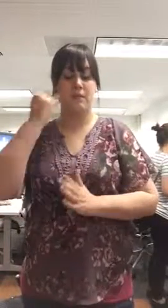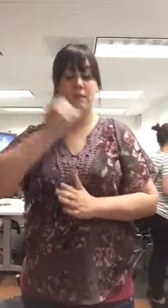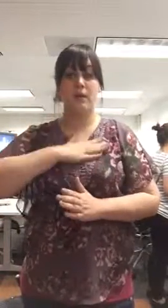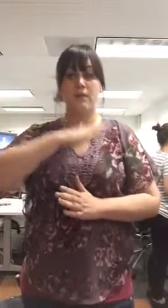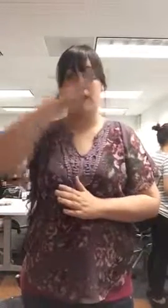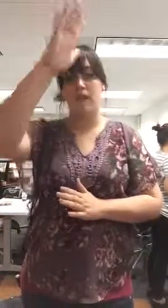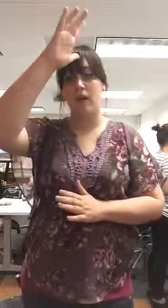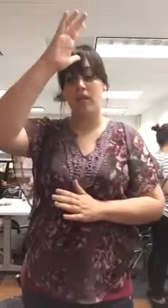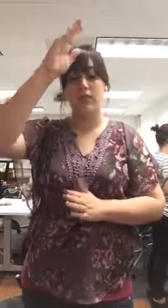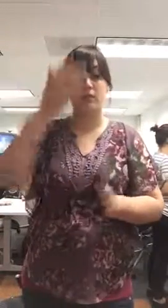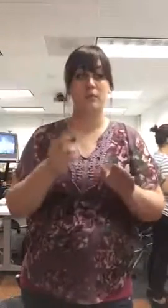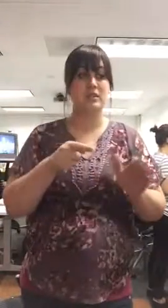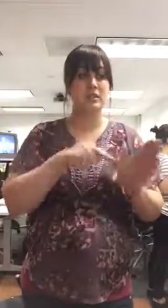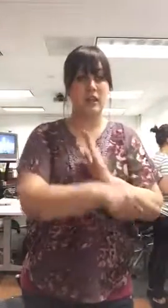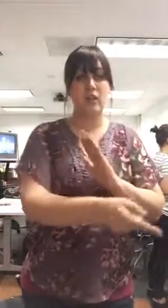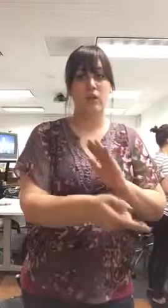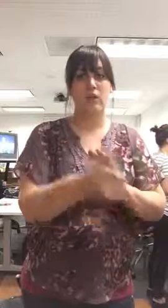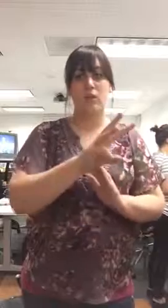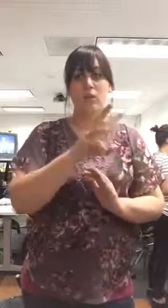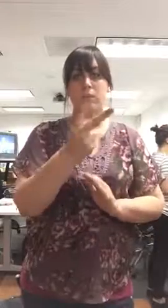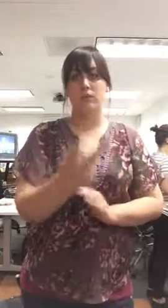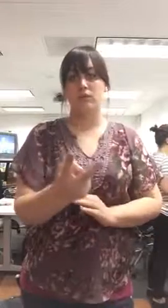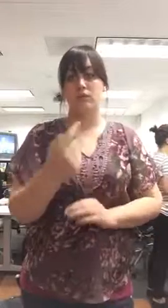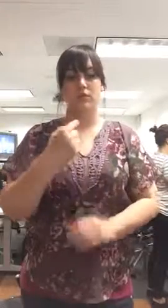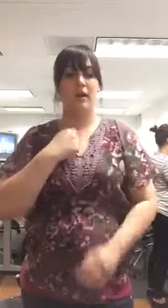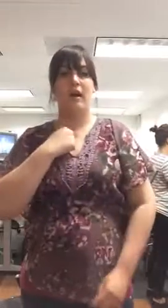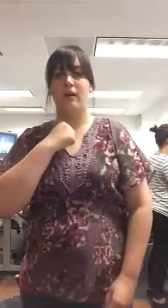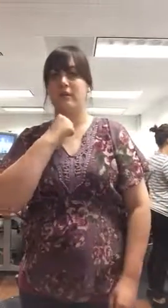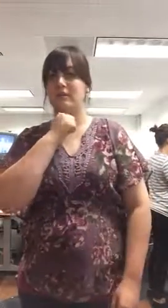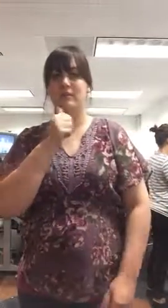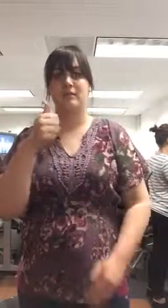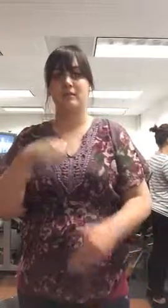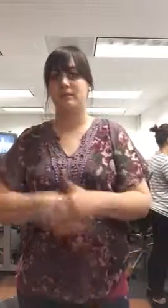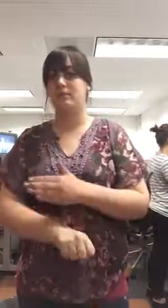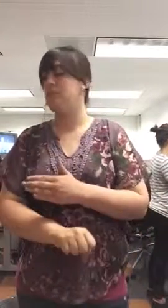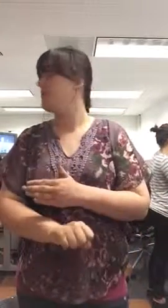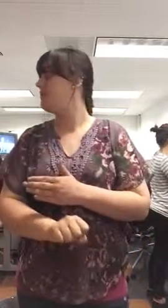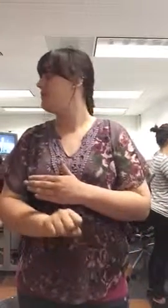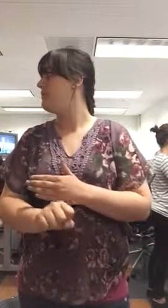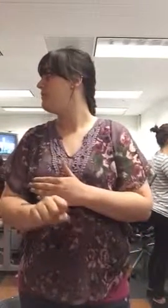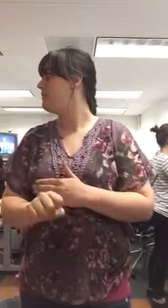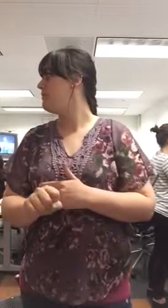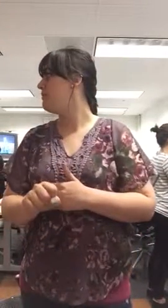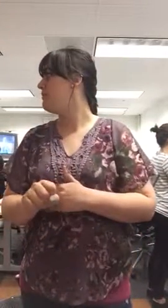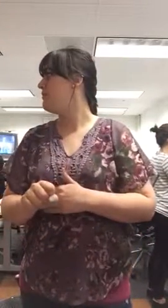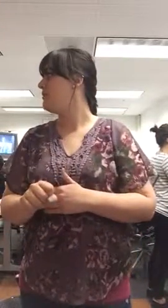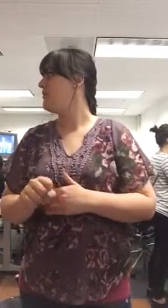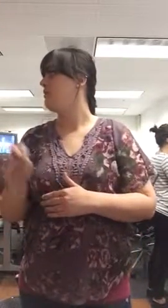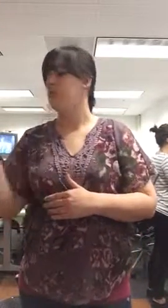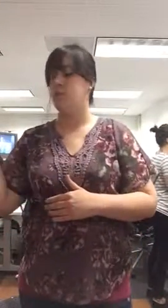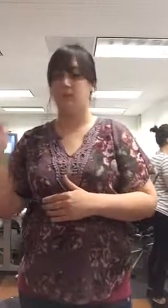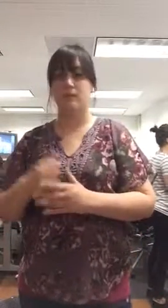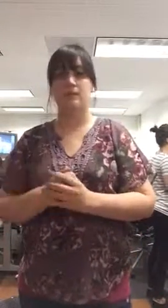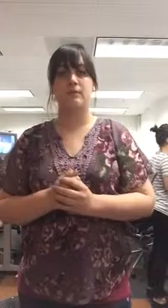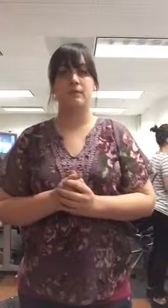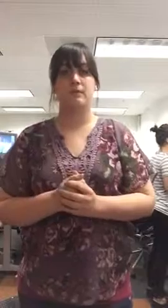would have been killed during World War II, I would not have been here. So not only do you kill the actual people at the